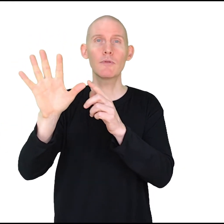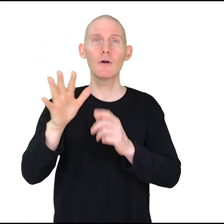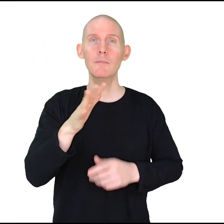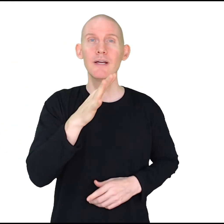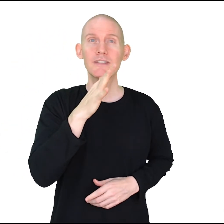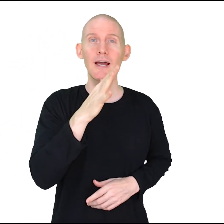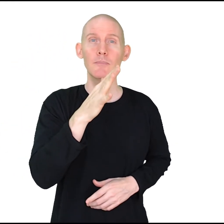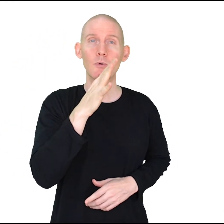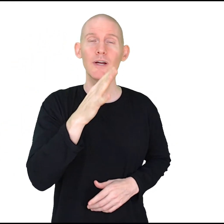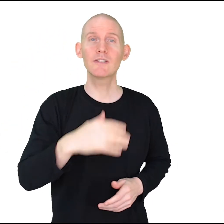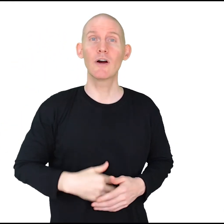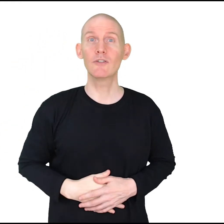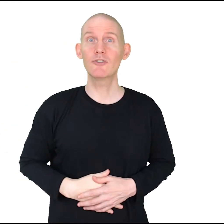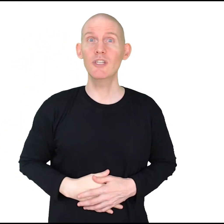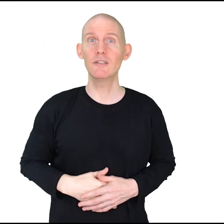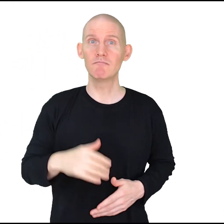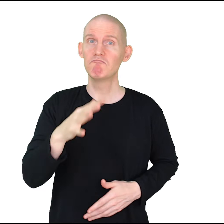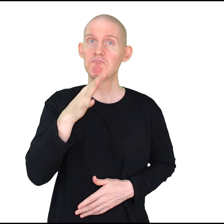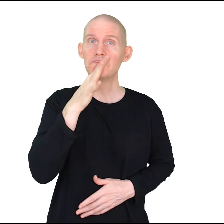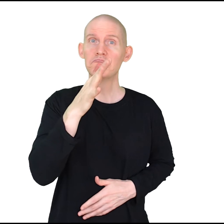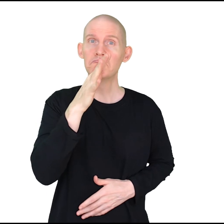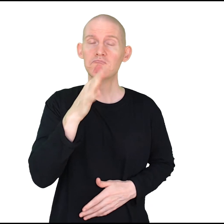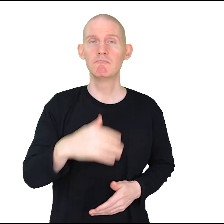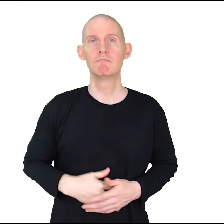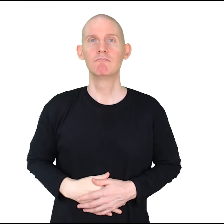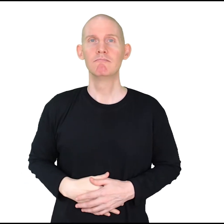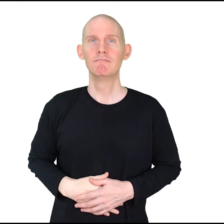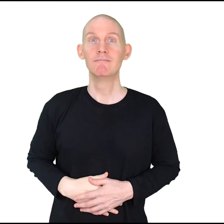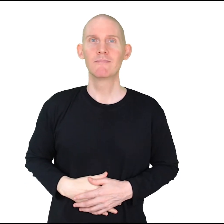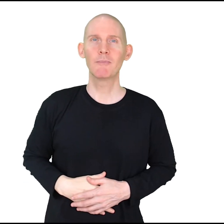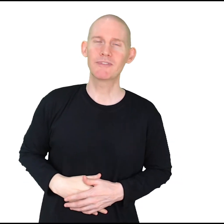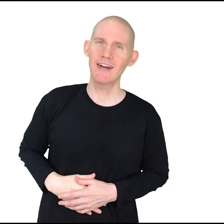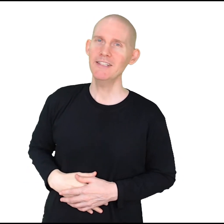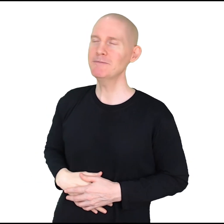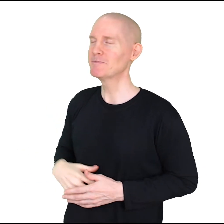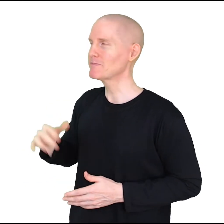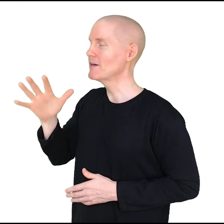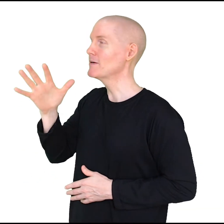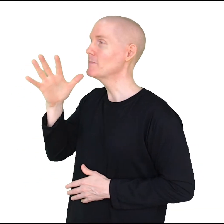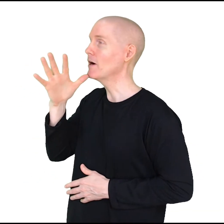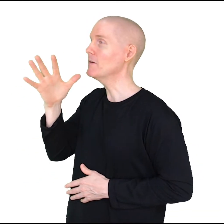thumb, tap twice on your chin. From the side, mom.